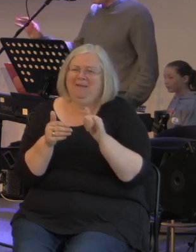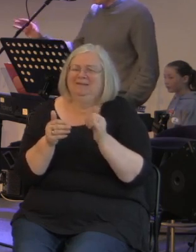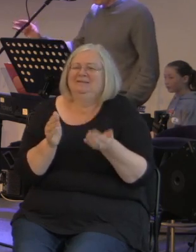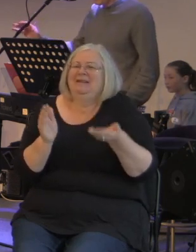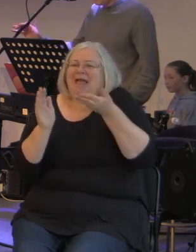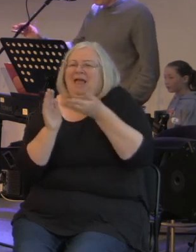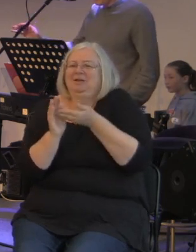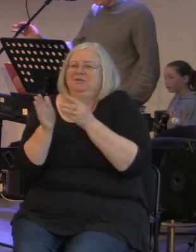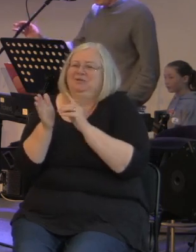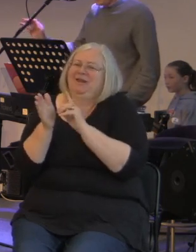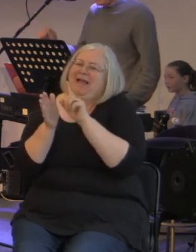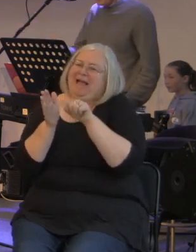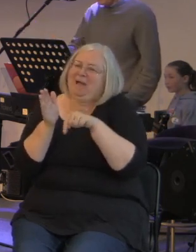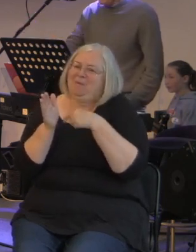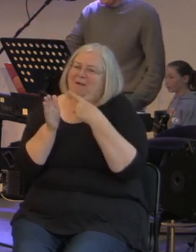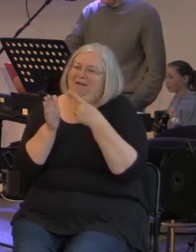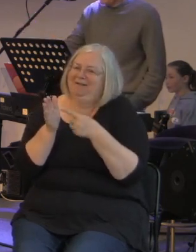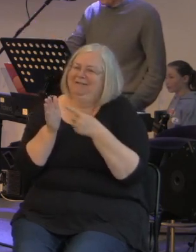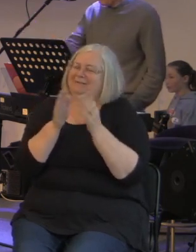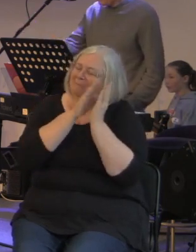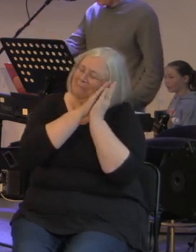something.